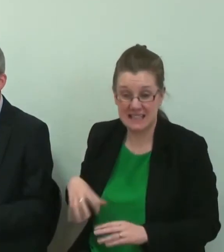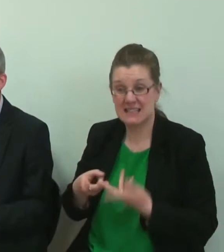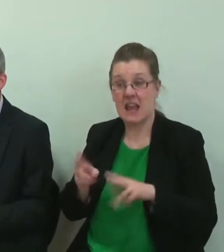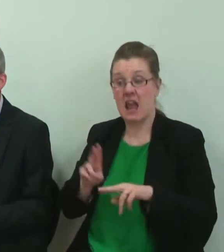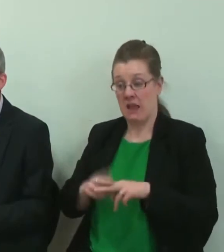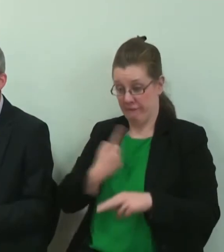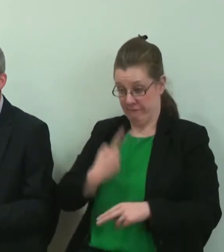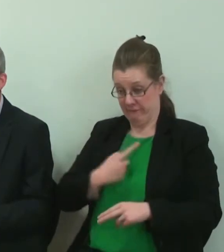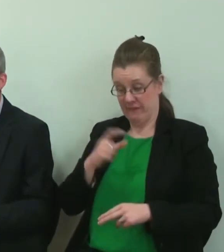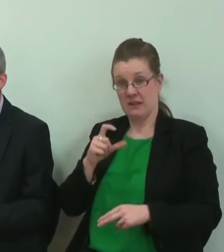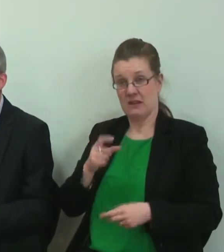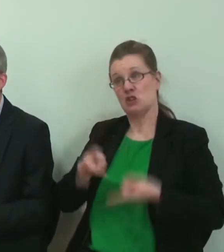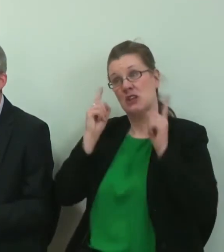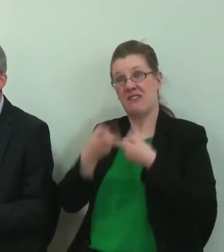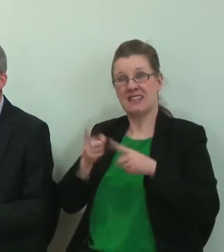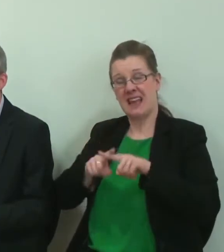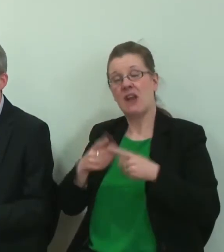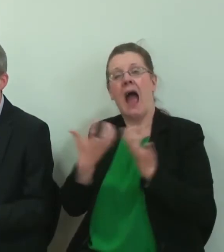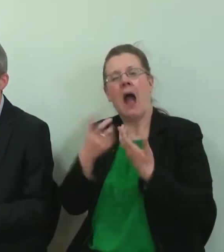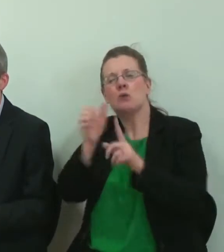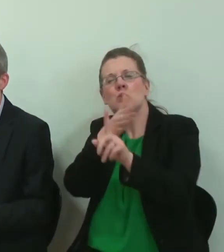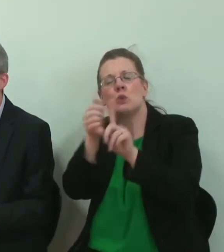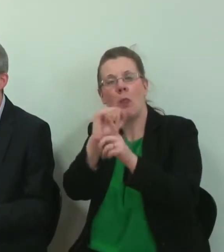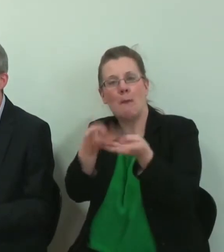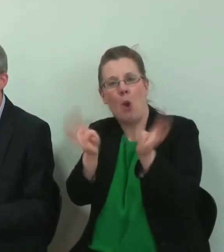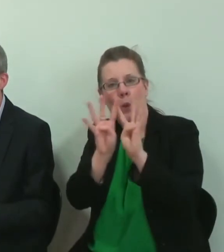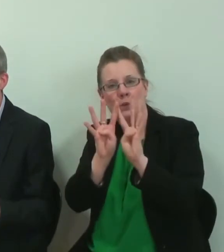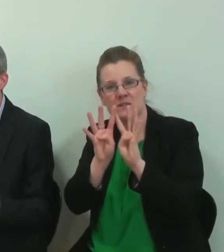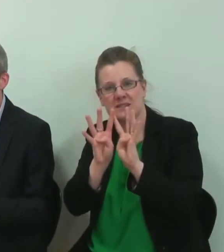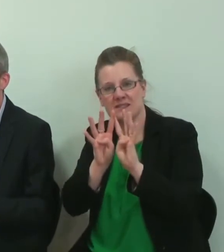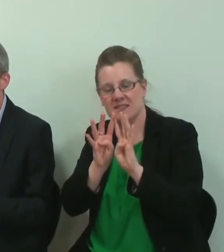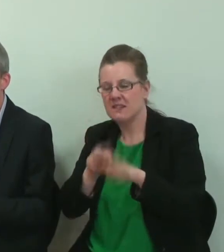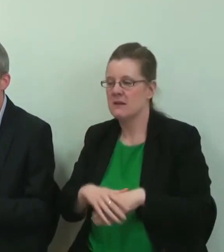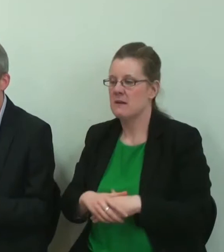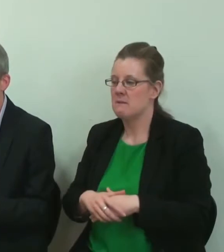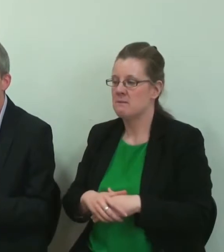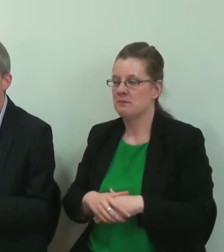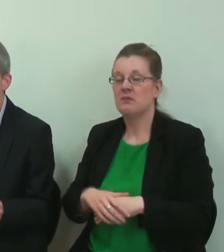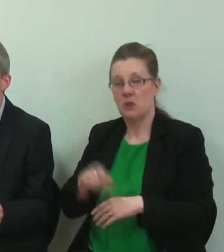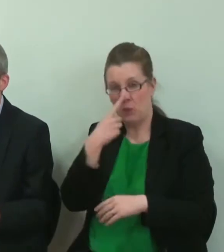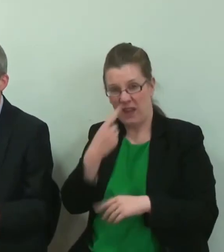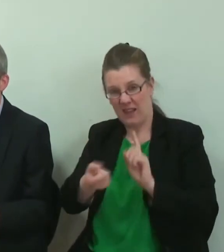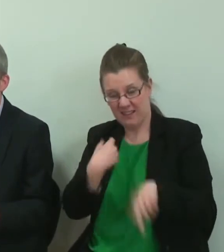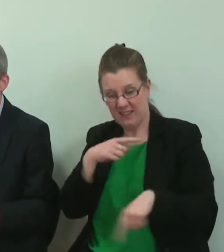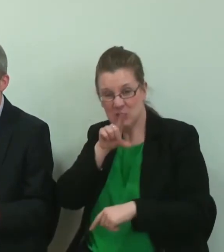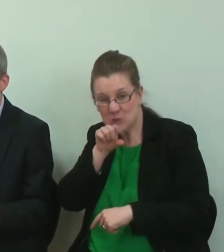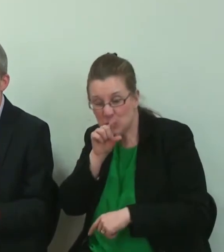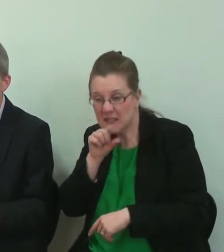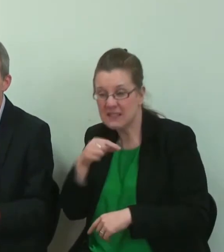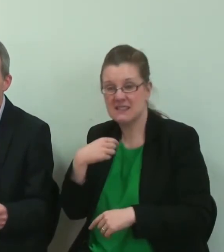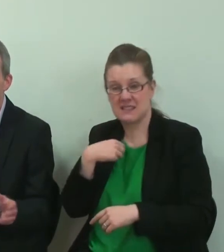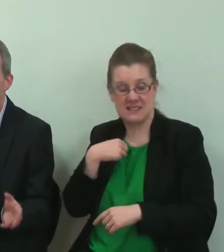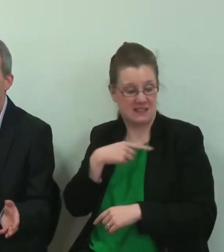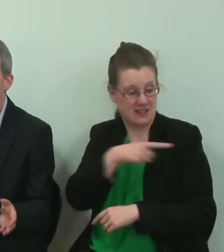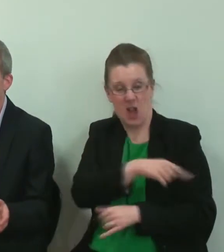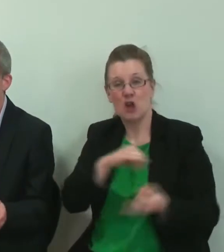CEO, then what would you say to your board? Very good, very good. And then what we'll do, what you send those tweets down to us, and then we'll pick them up